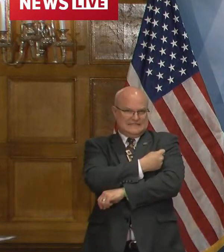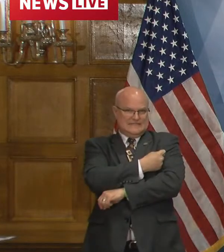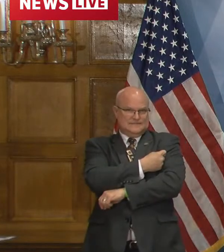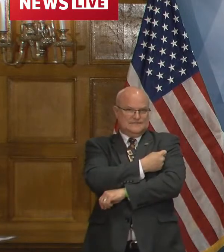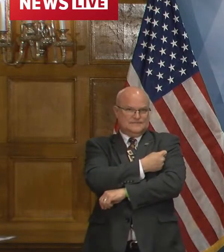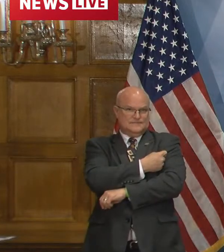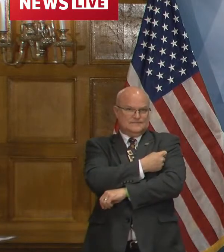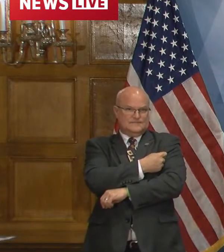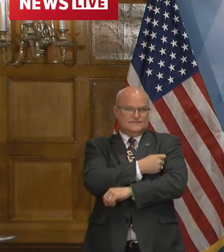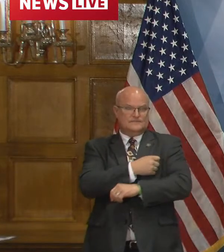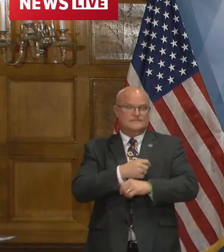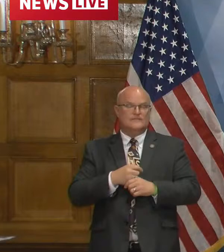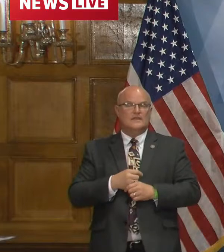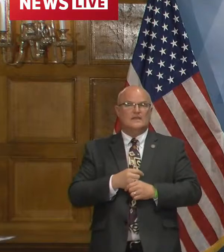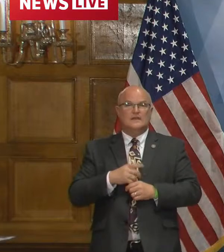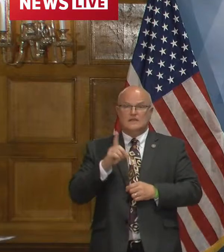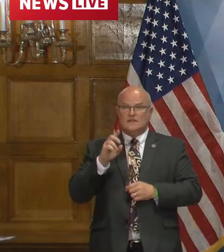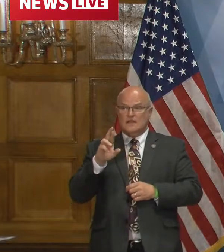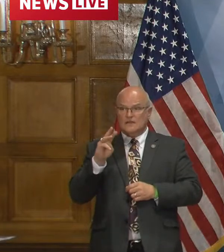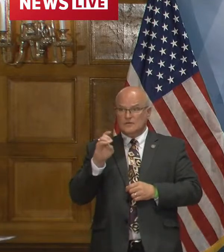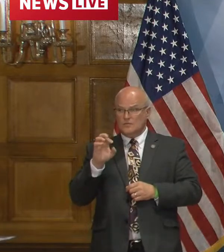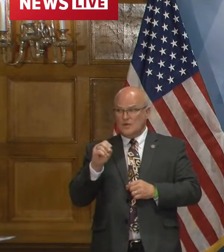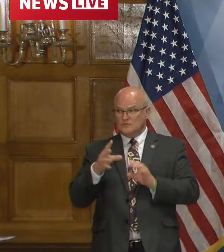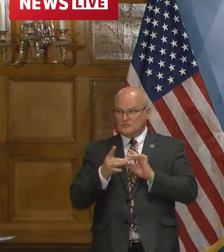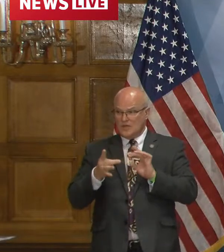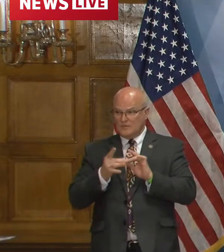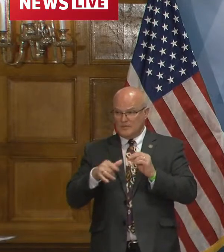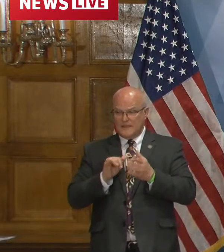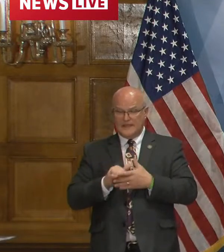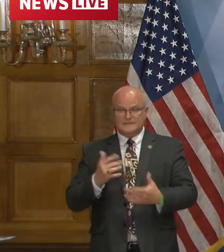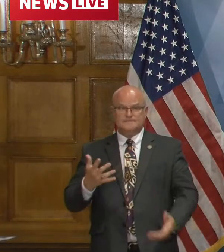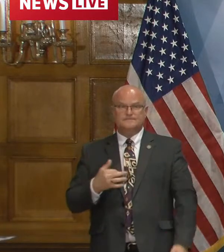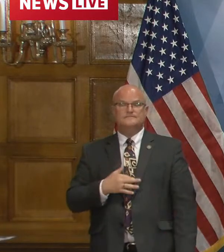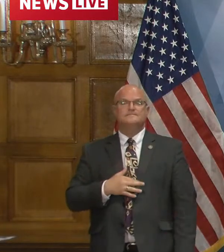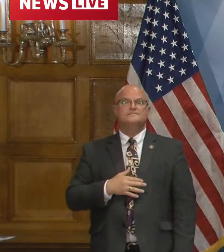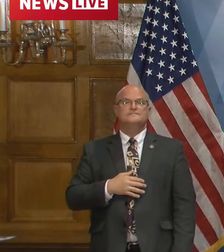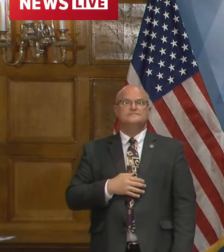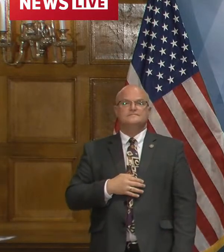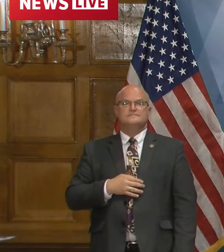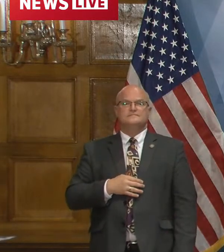vaccine. Dr. Romero, do you have a comment on that?